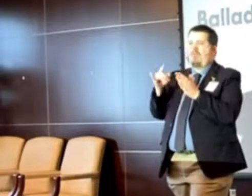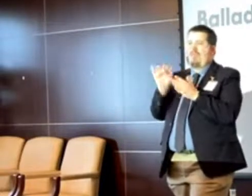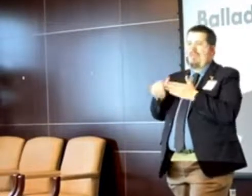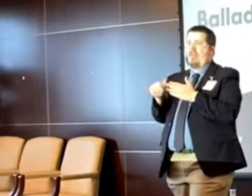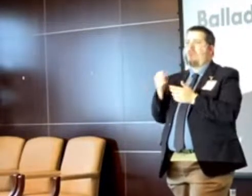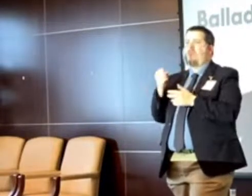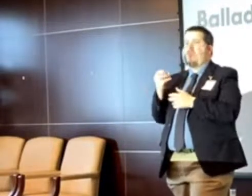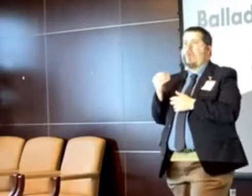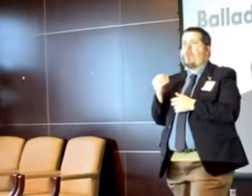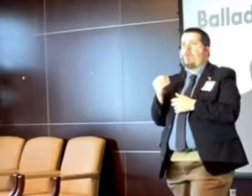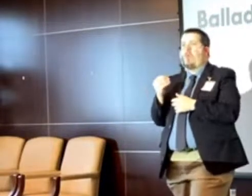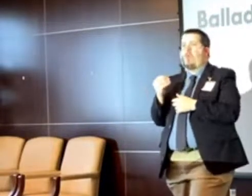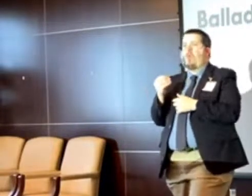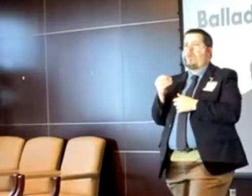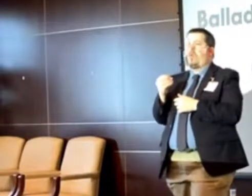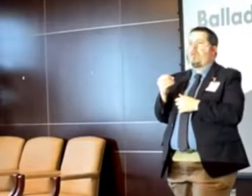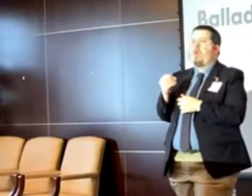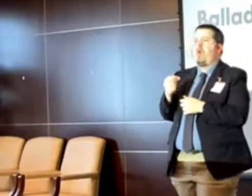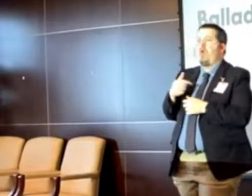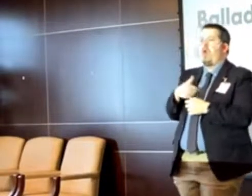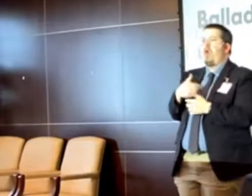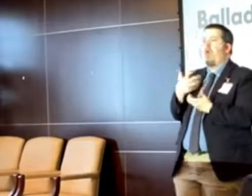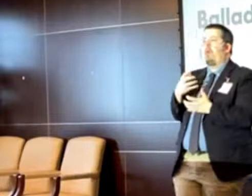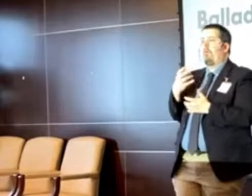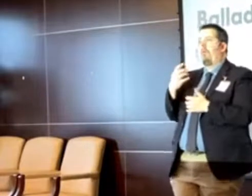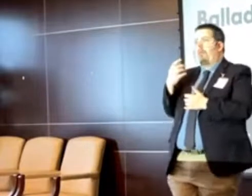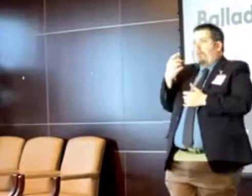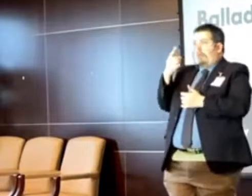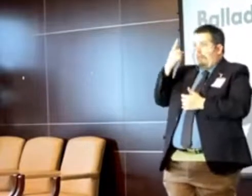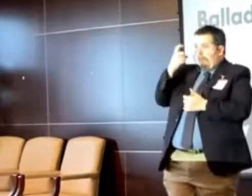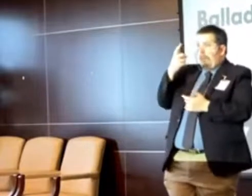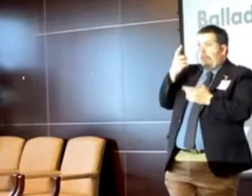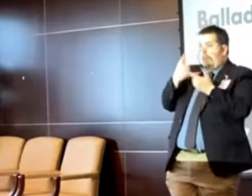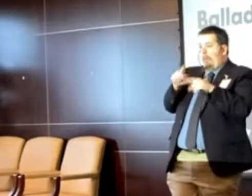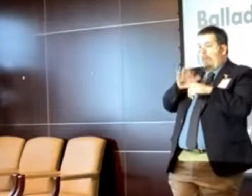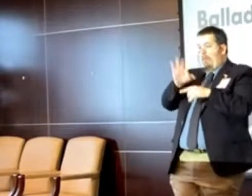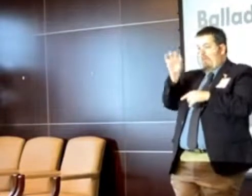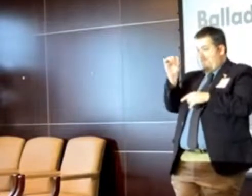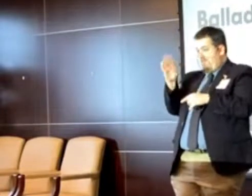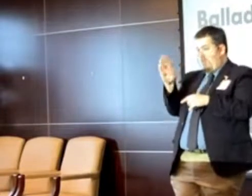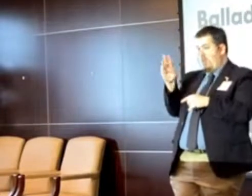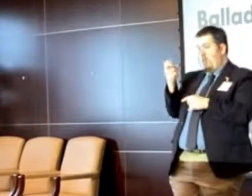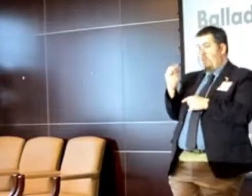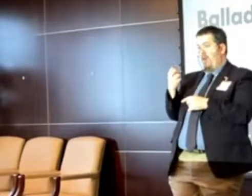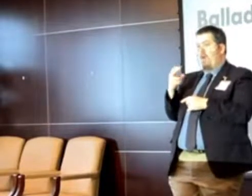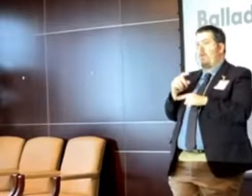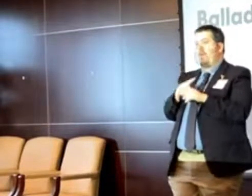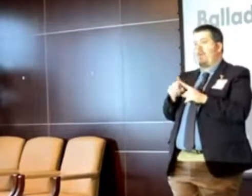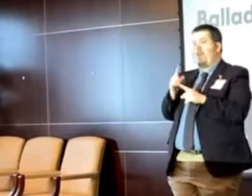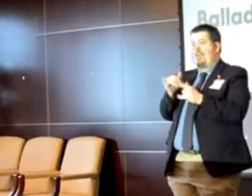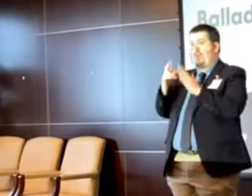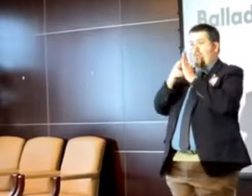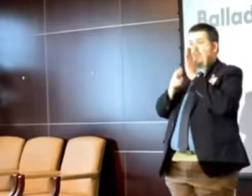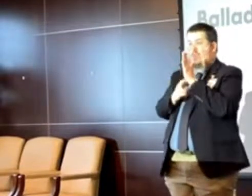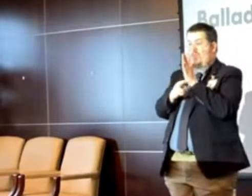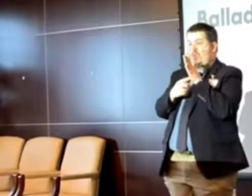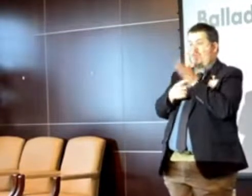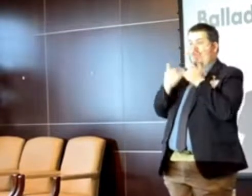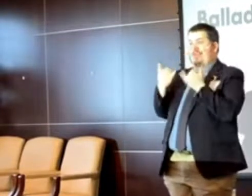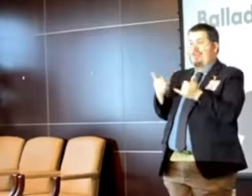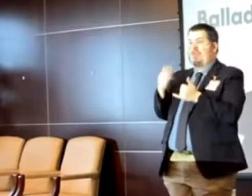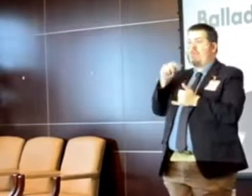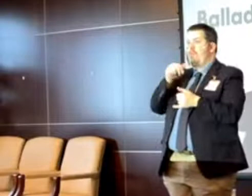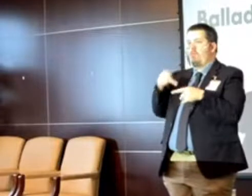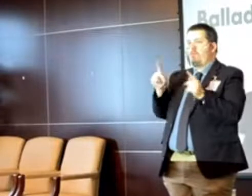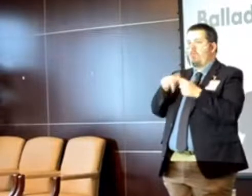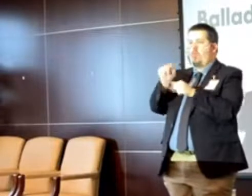So I don't want to speculate about what will happen on February 12th, but as the rule reads now, they're not